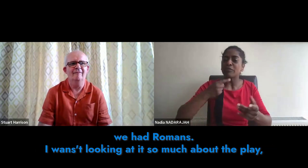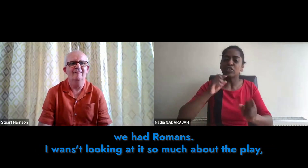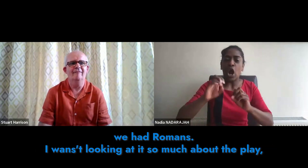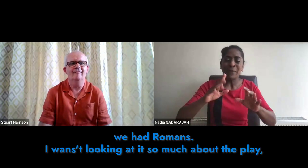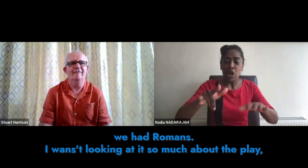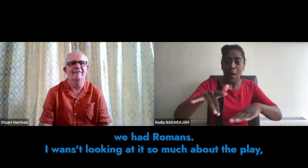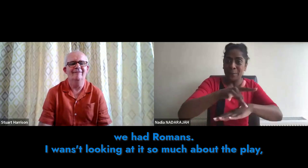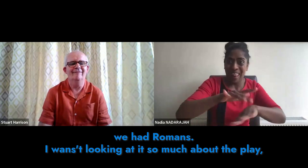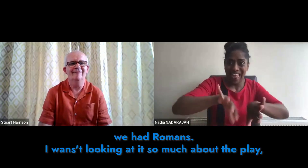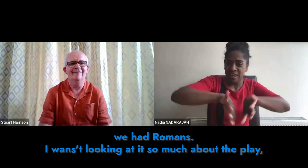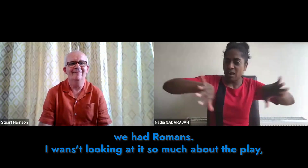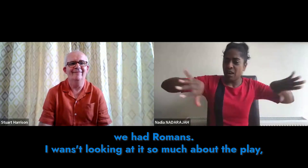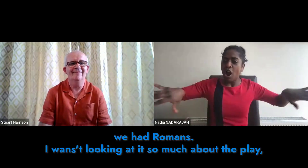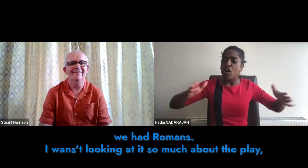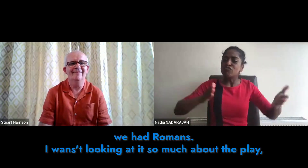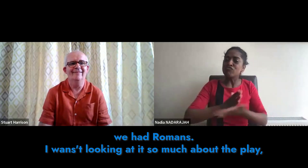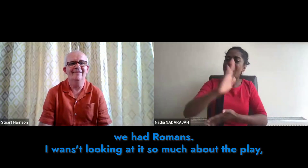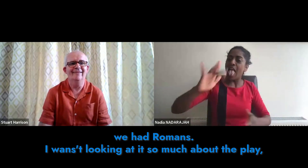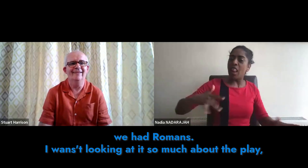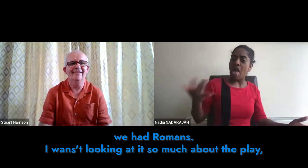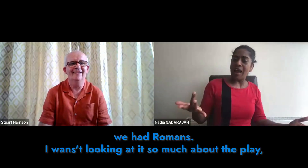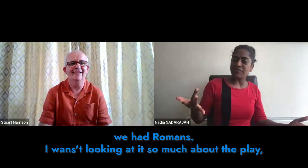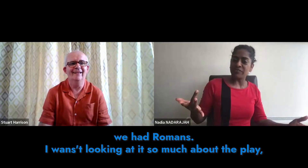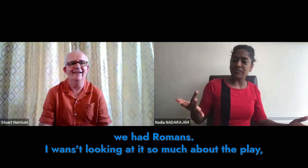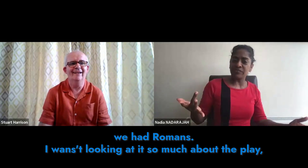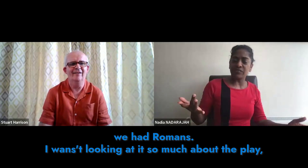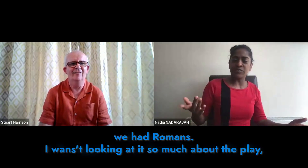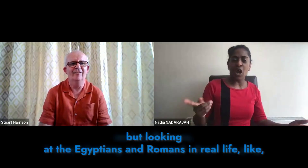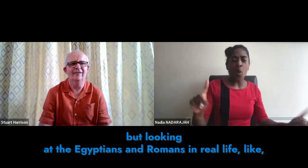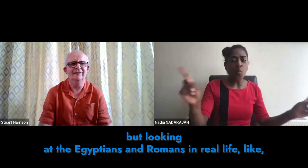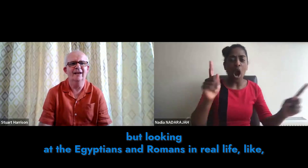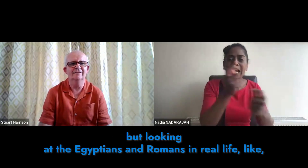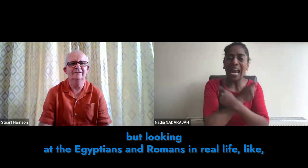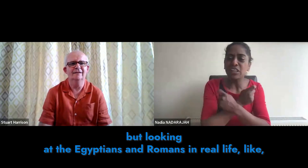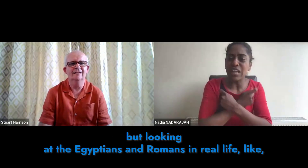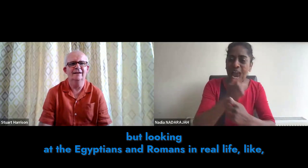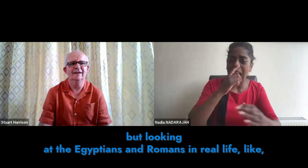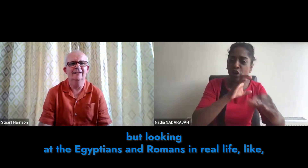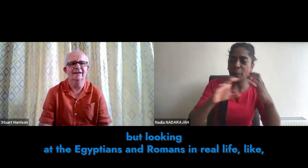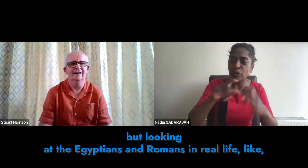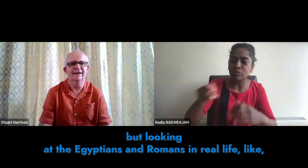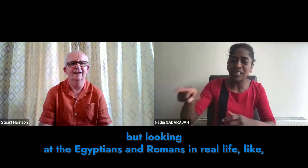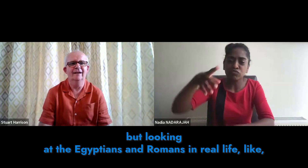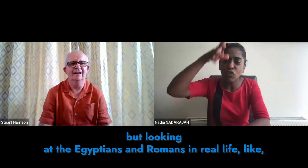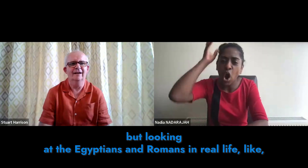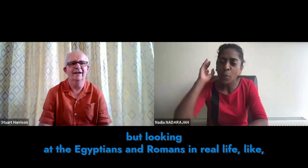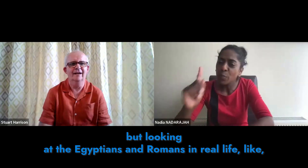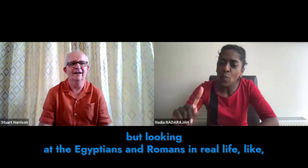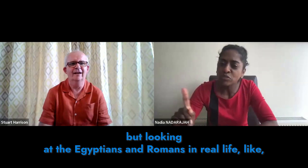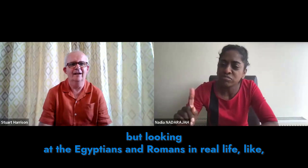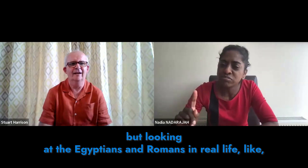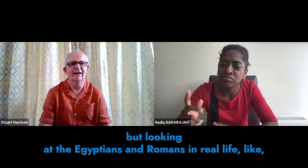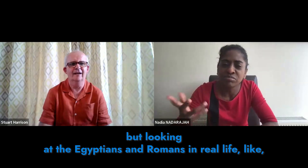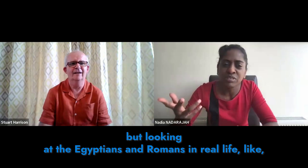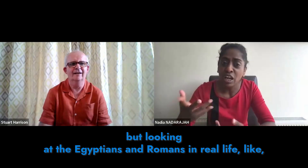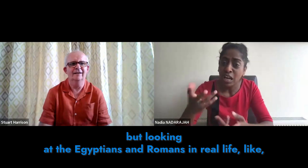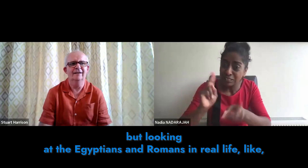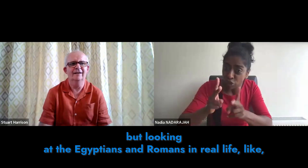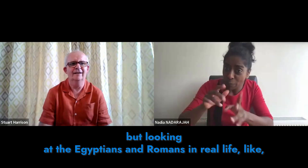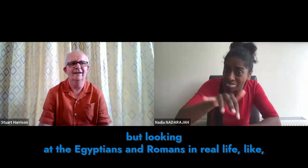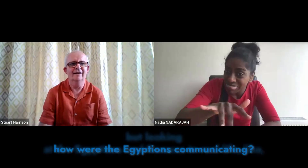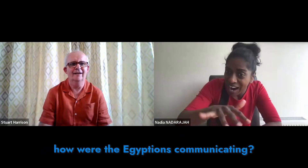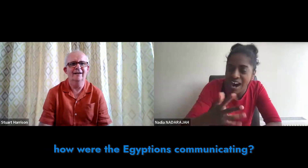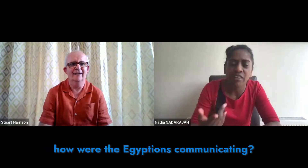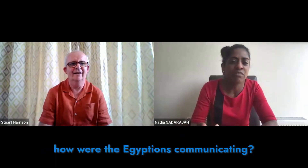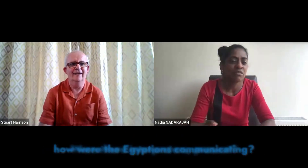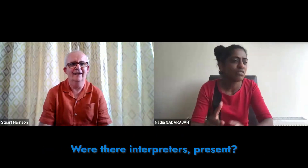the Romans, and it wasn't so much about the play, but looking at the Egyptians and Romans in the wildlife, in in real